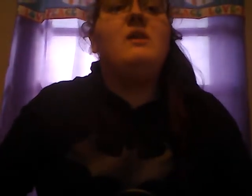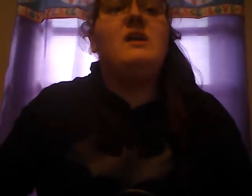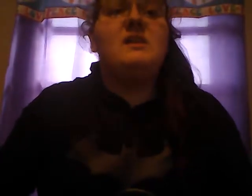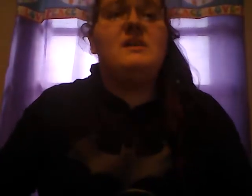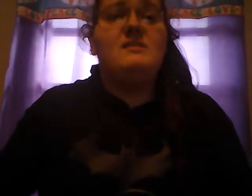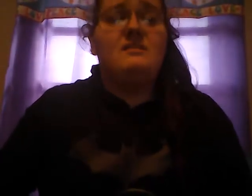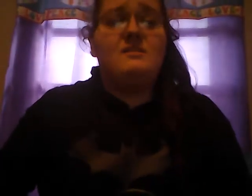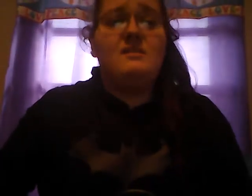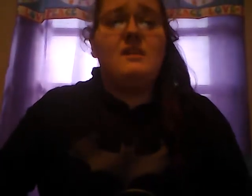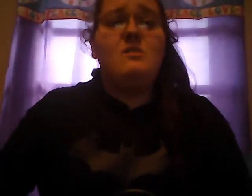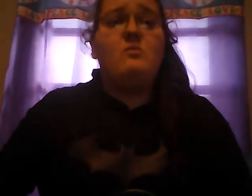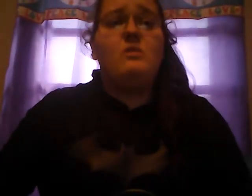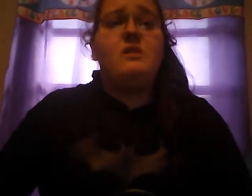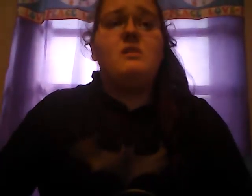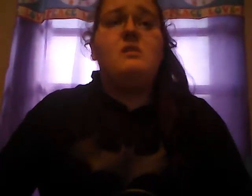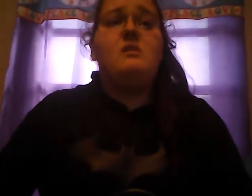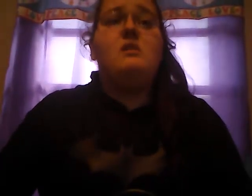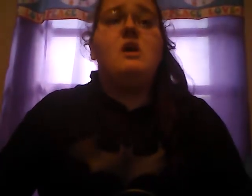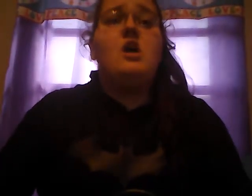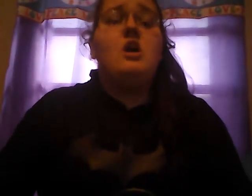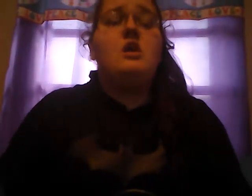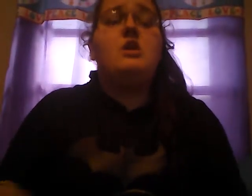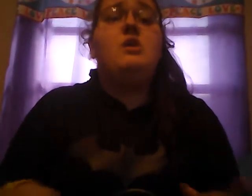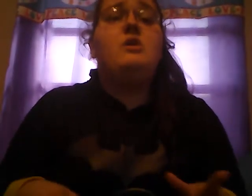when I say, will you